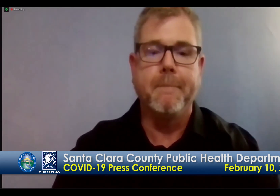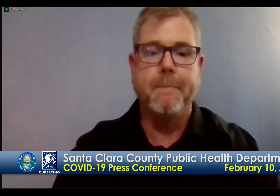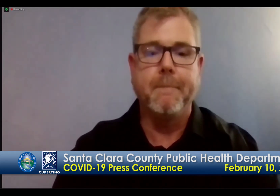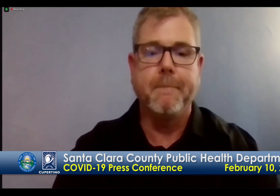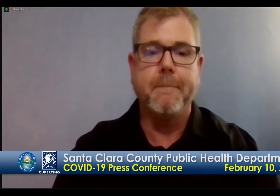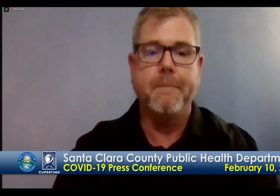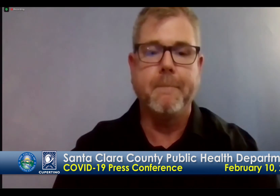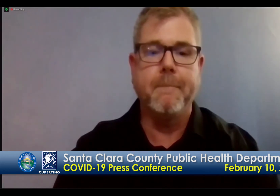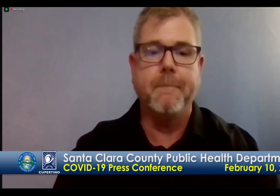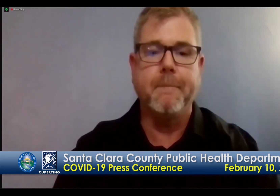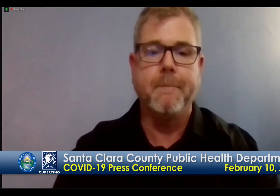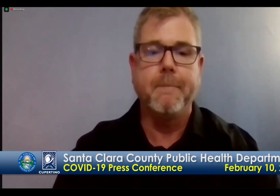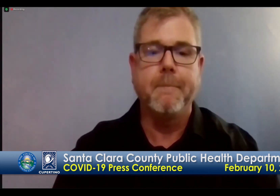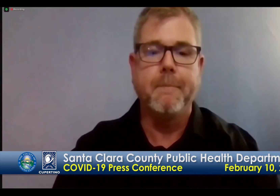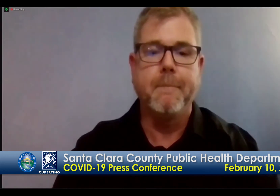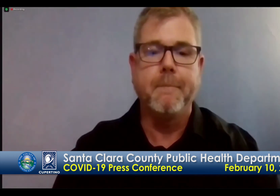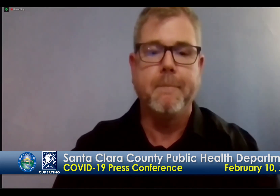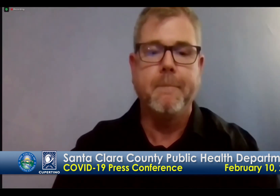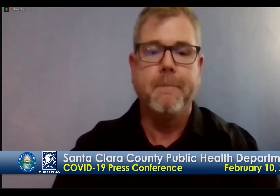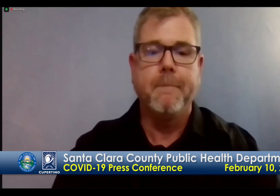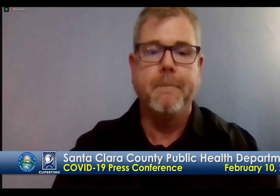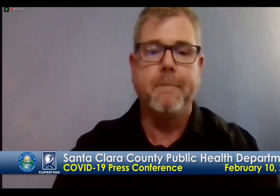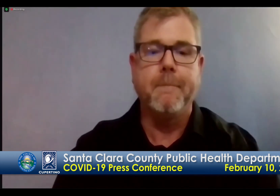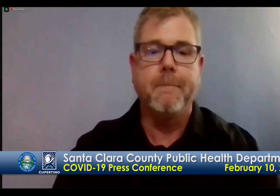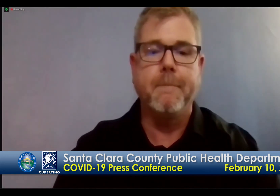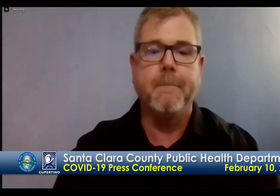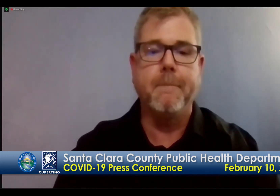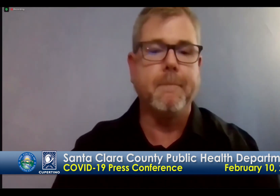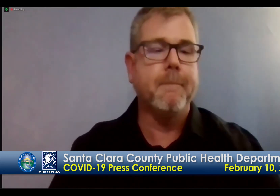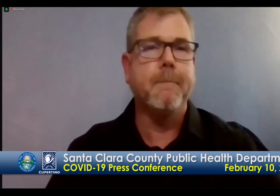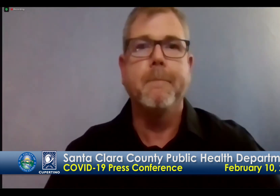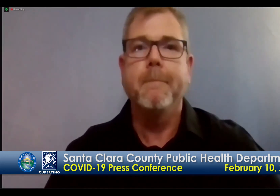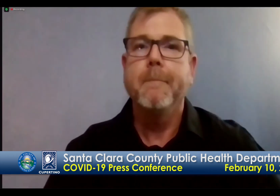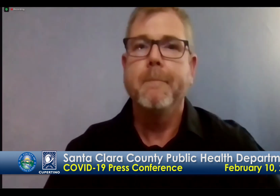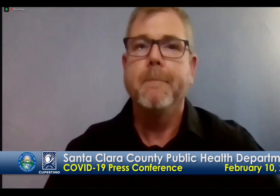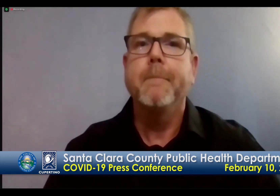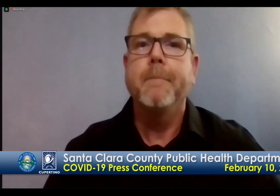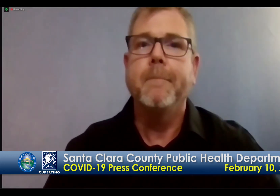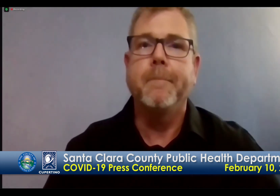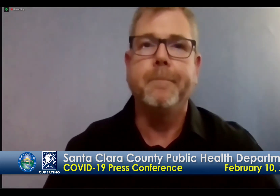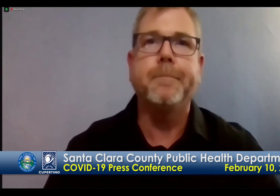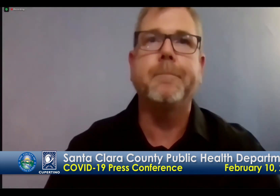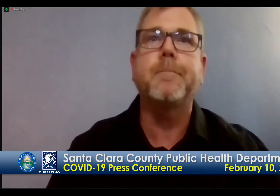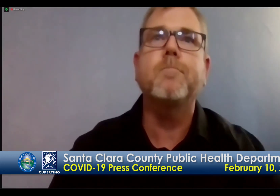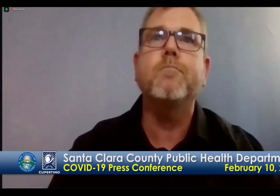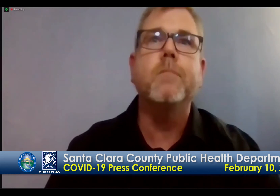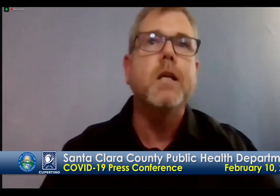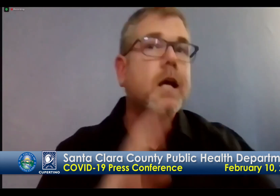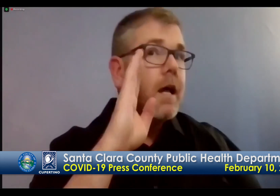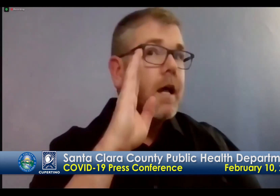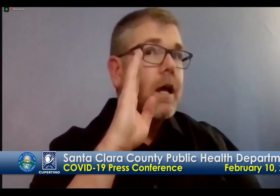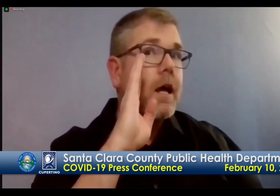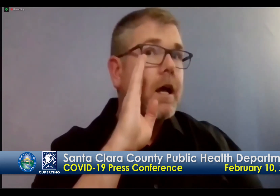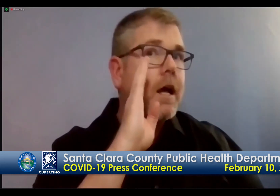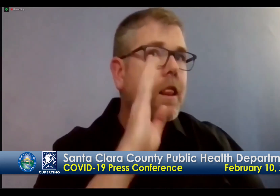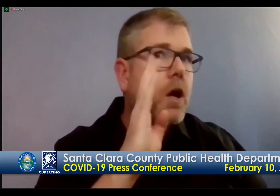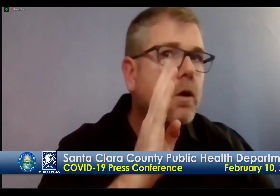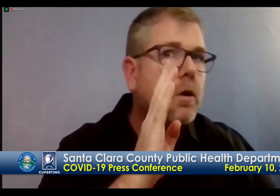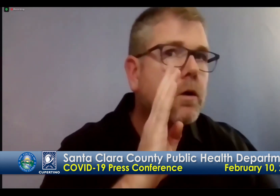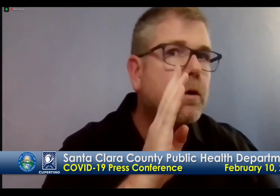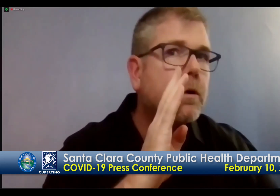Hello. Okay. So I am wondering if, with so much unknown about the